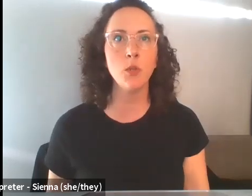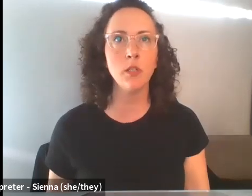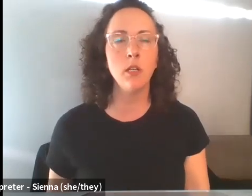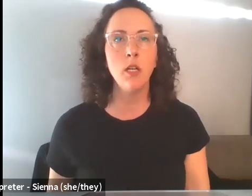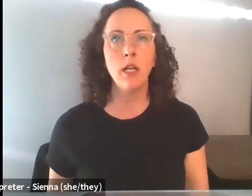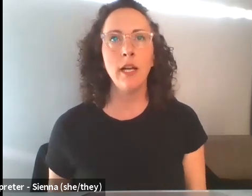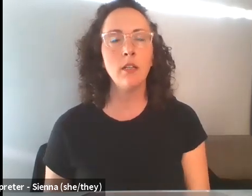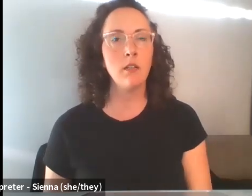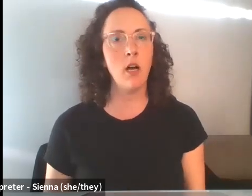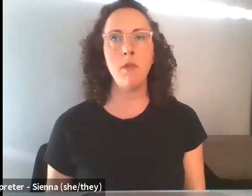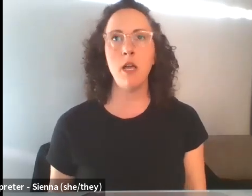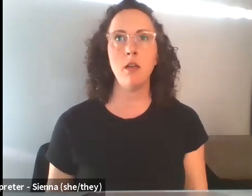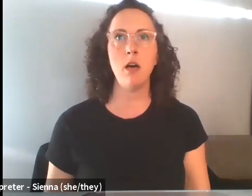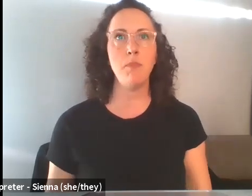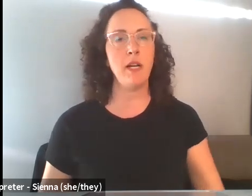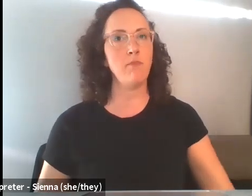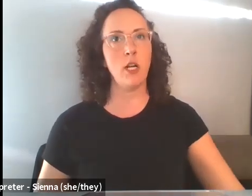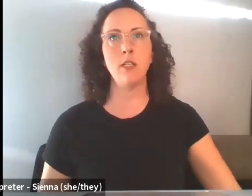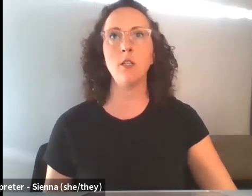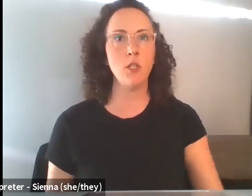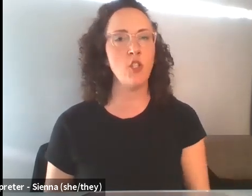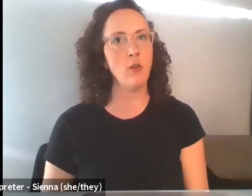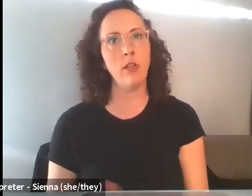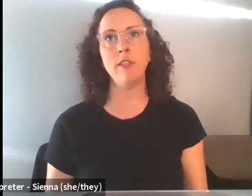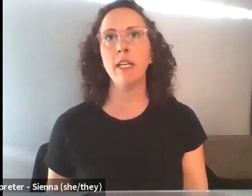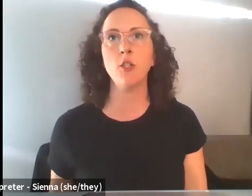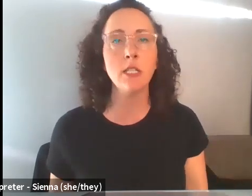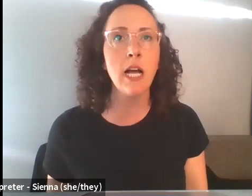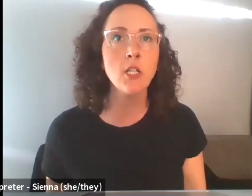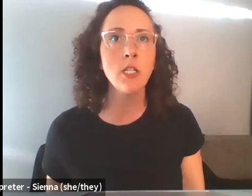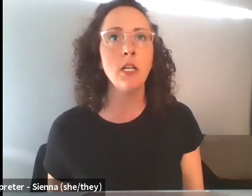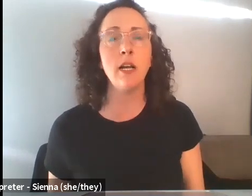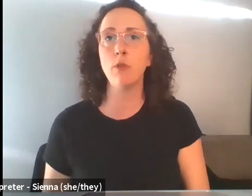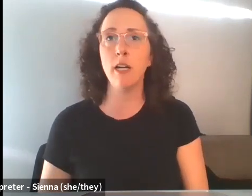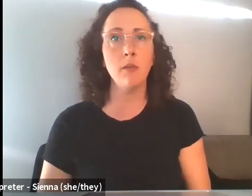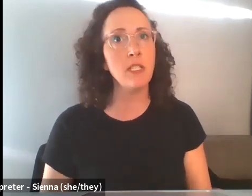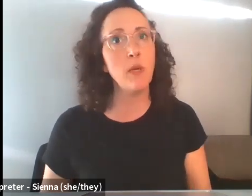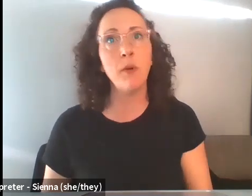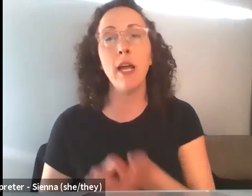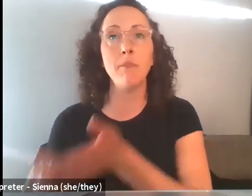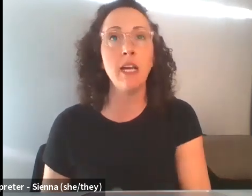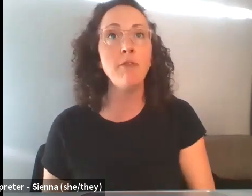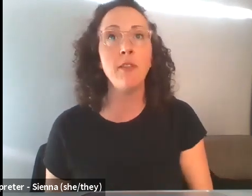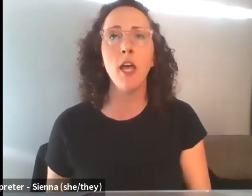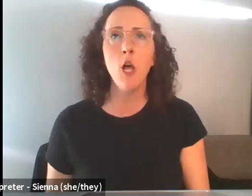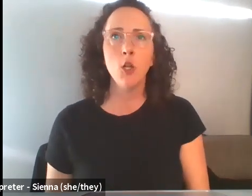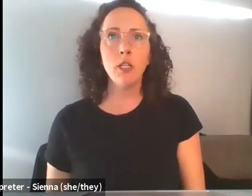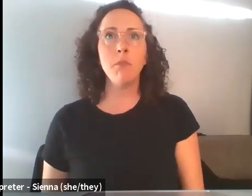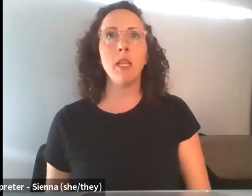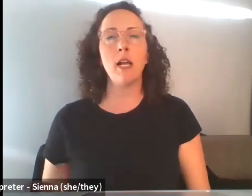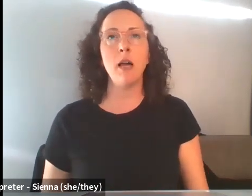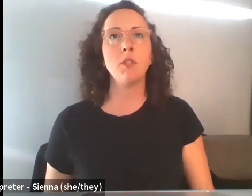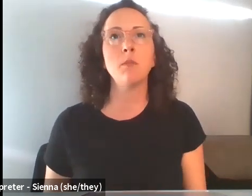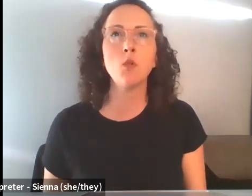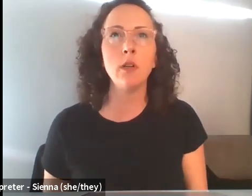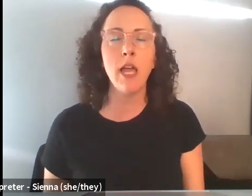in this world, and I come up and I'm trying to do a general everyday transaction, and I write on a piece of paper, hey, I'm deaf. And they look at